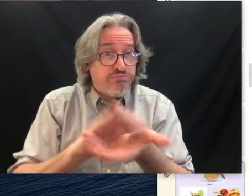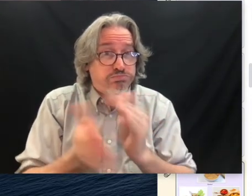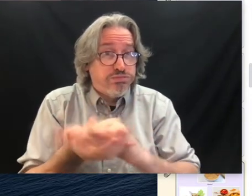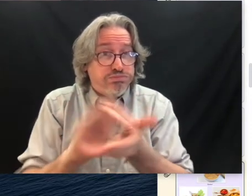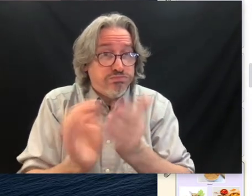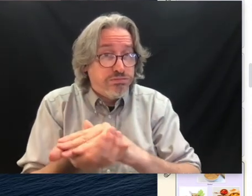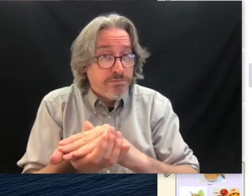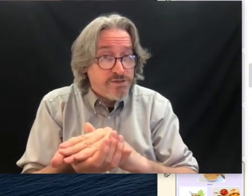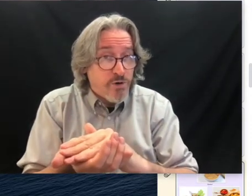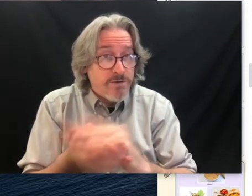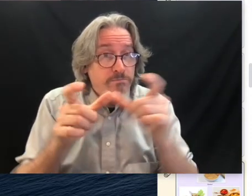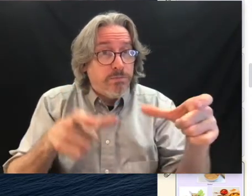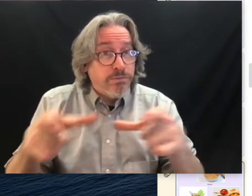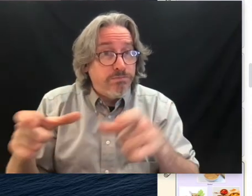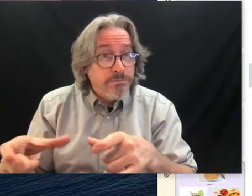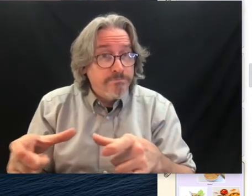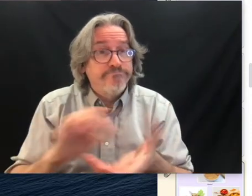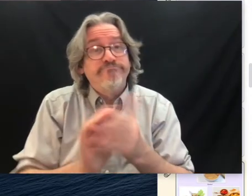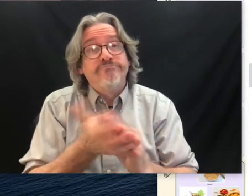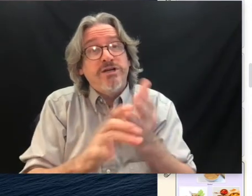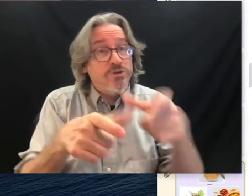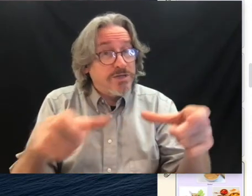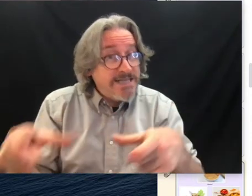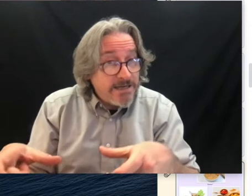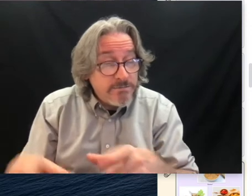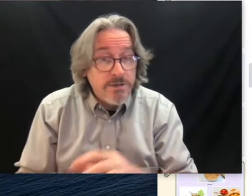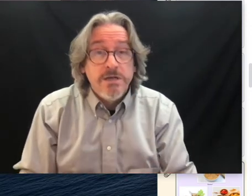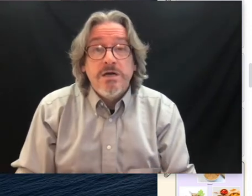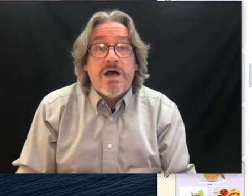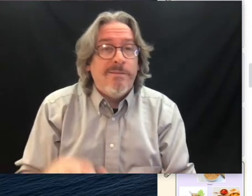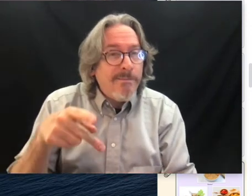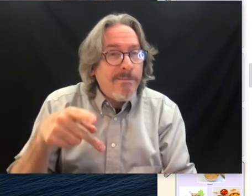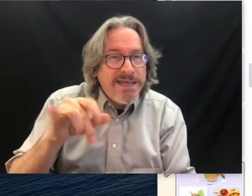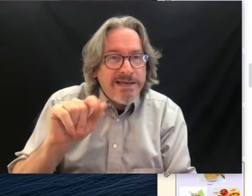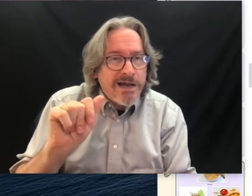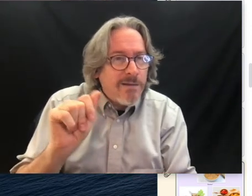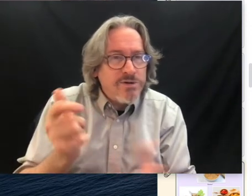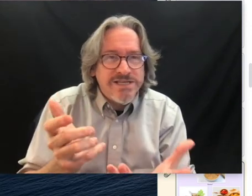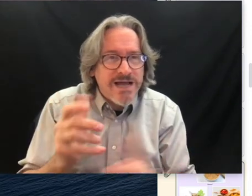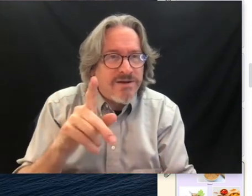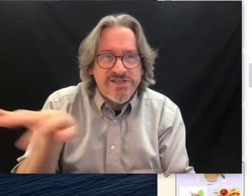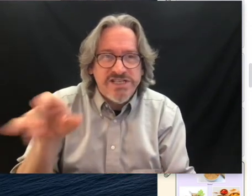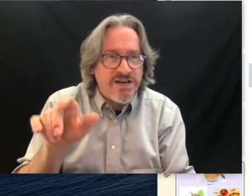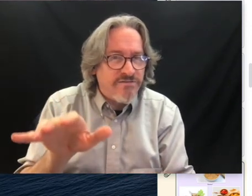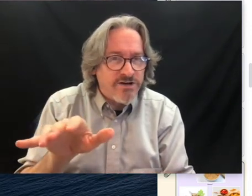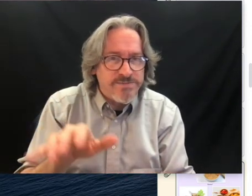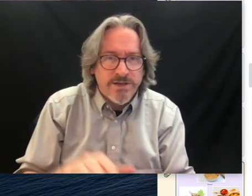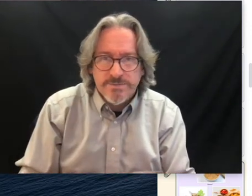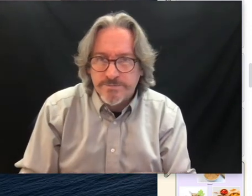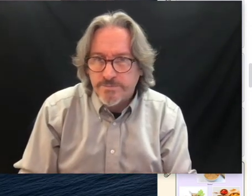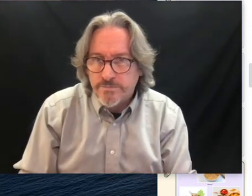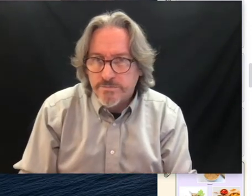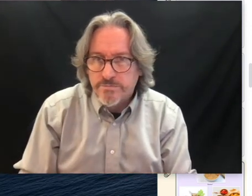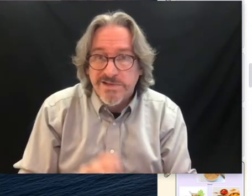Bread is one. Tortilla. Pita, most of the time I've just seen it